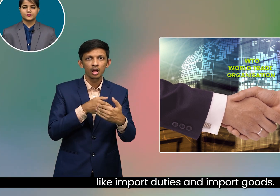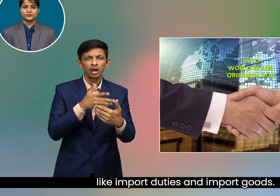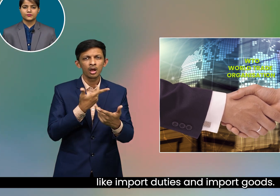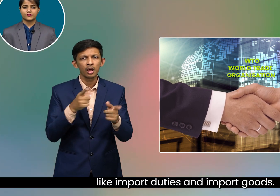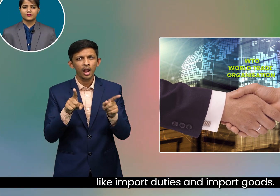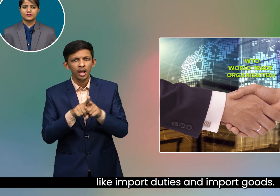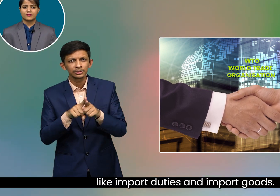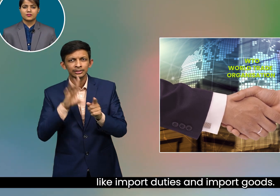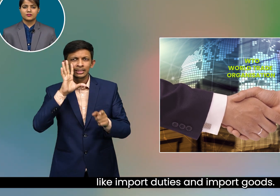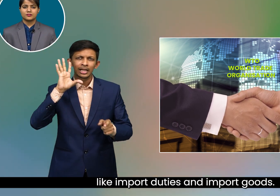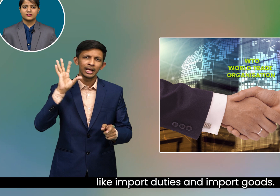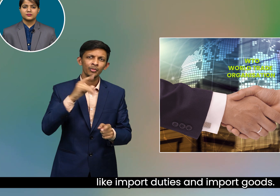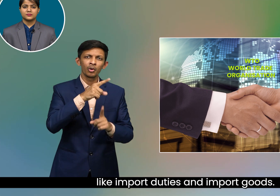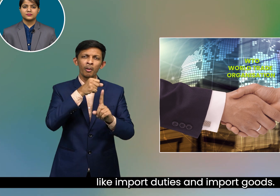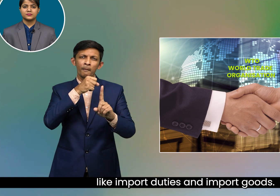quotas.